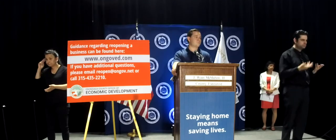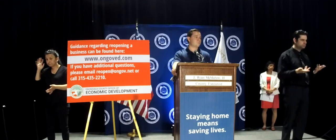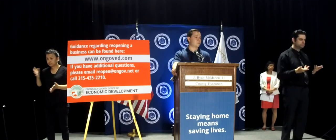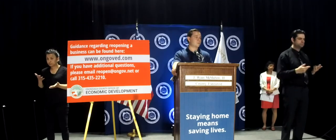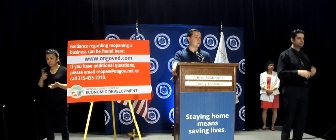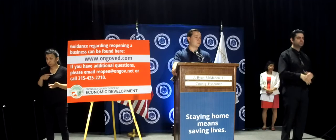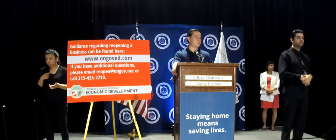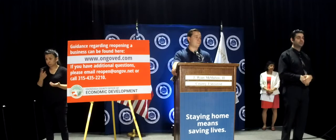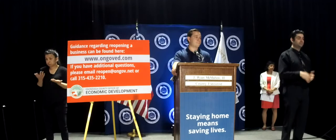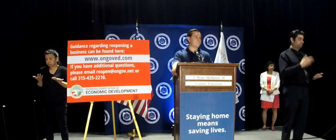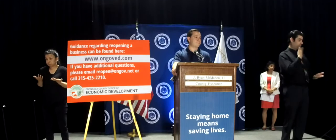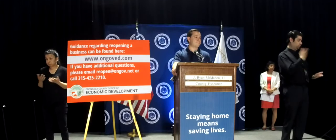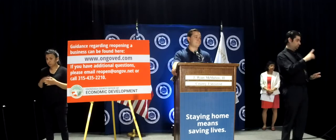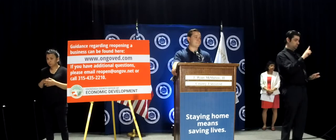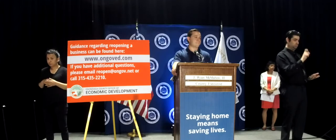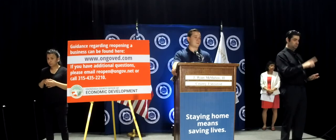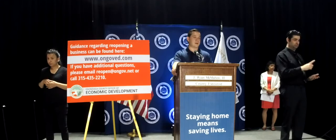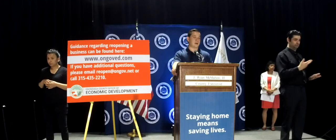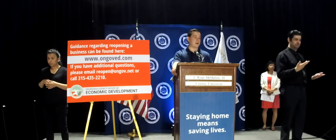mean, is Medicare going to reimburse that,